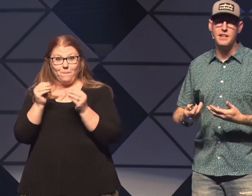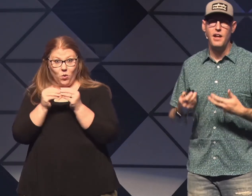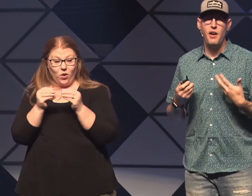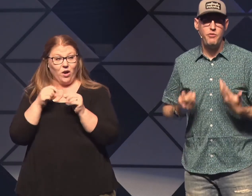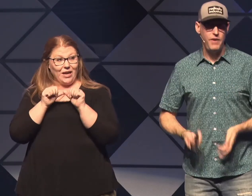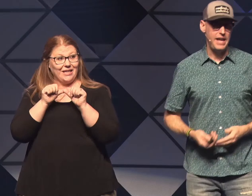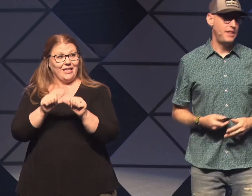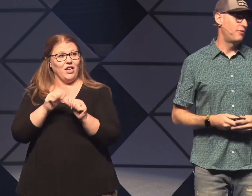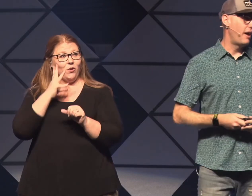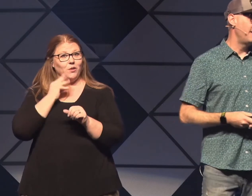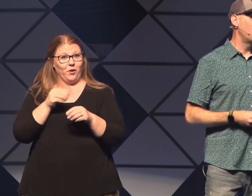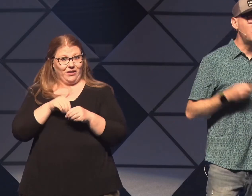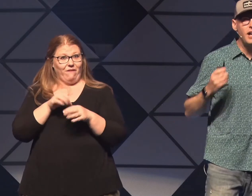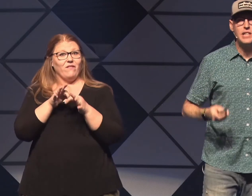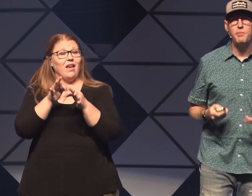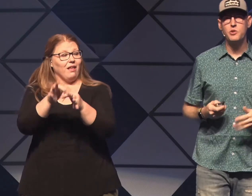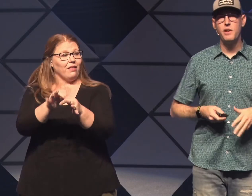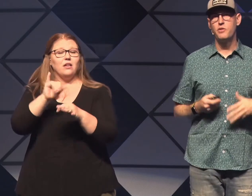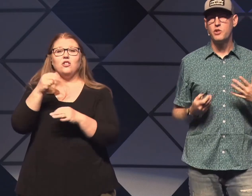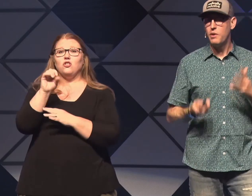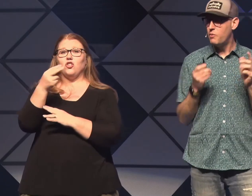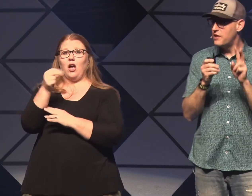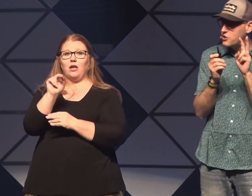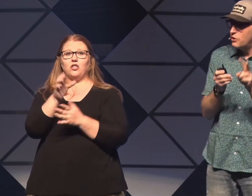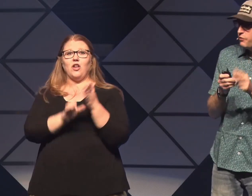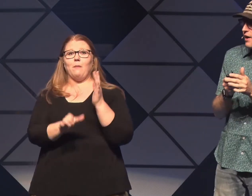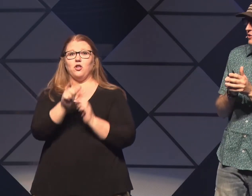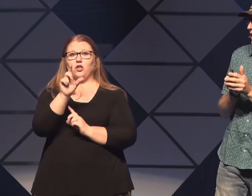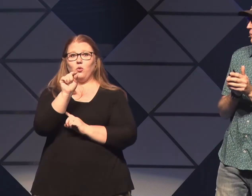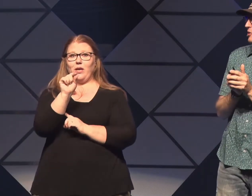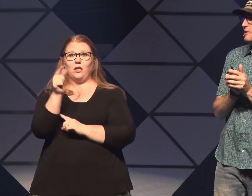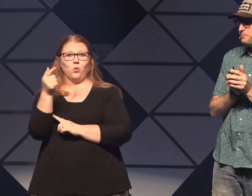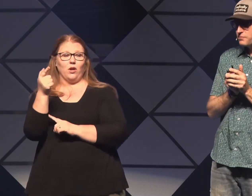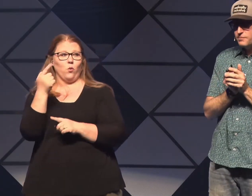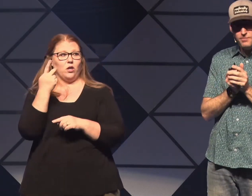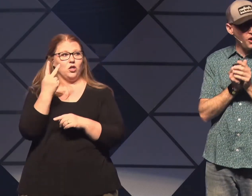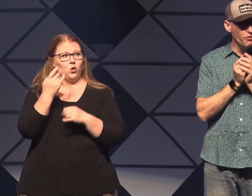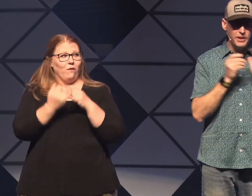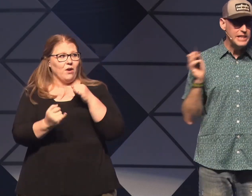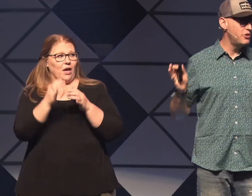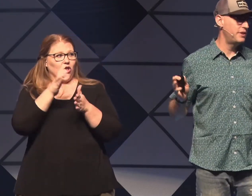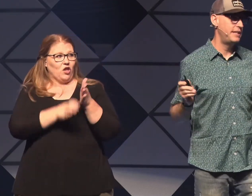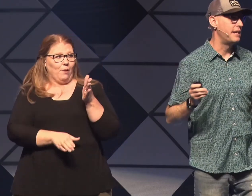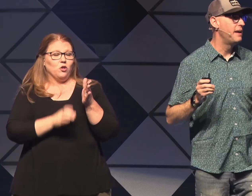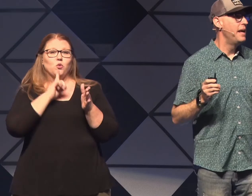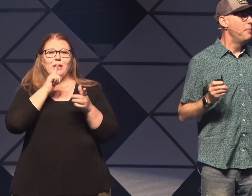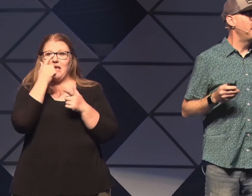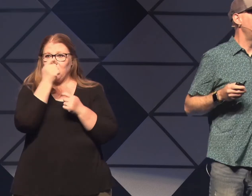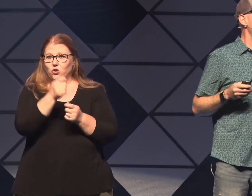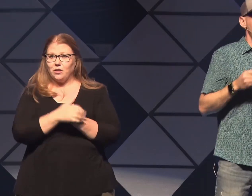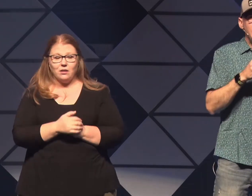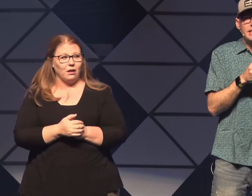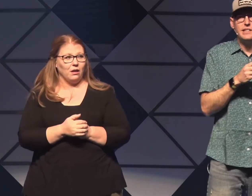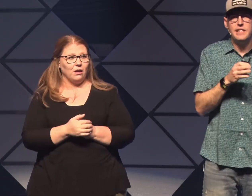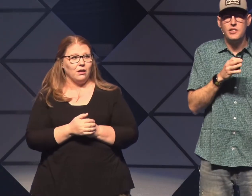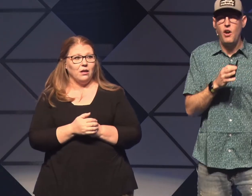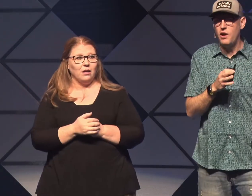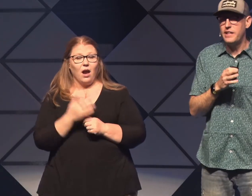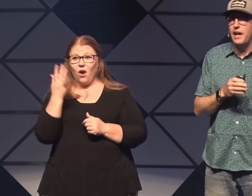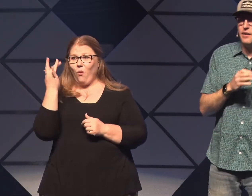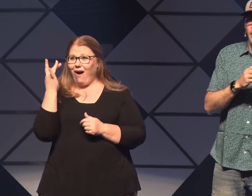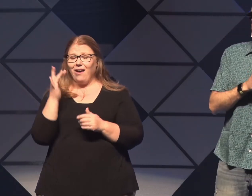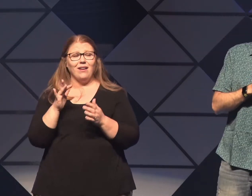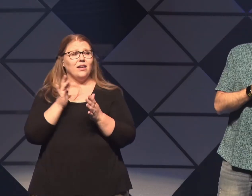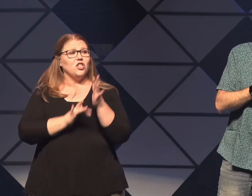experience in faith, right? So John chapter 20, verse 21, these two final chapters are really interesting because it's like Jesus is